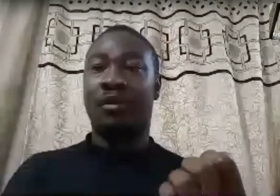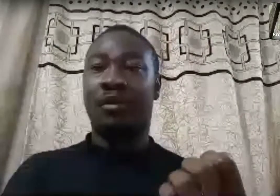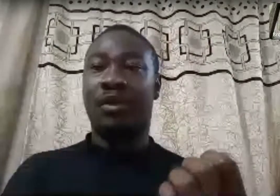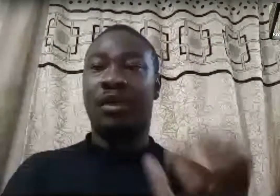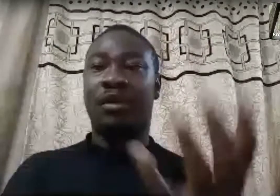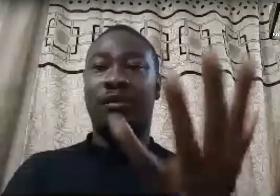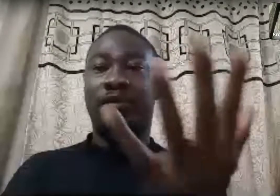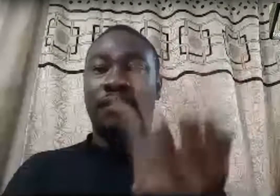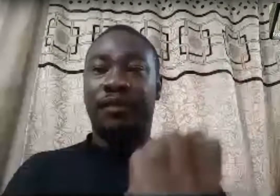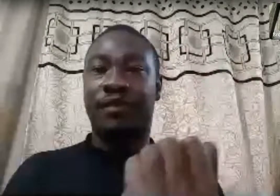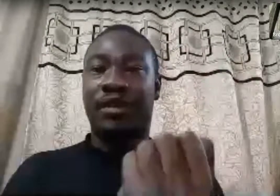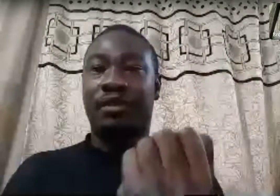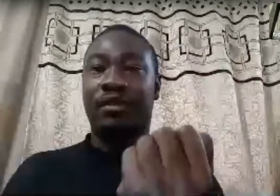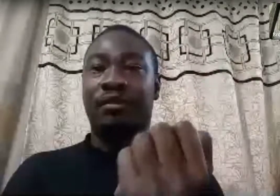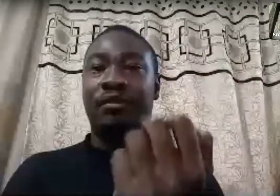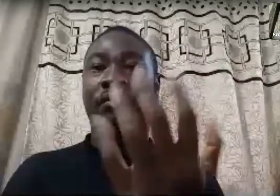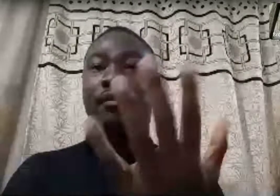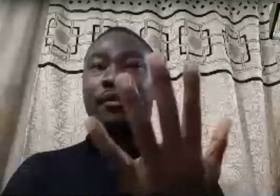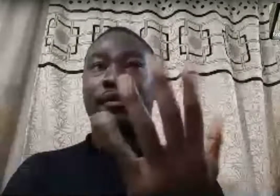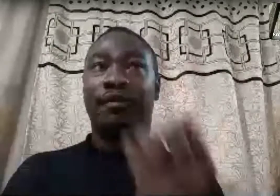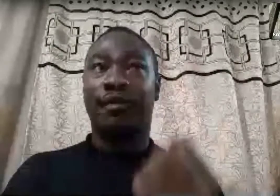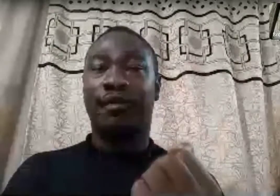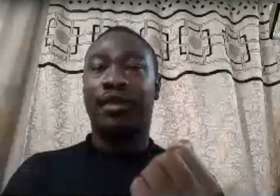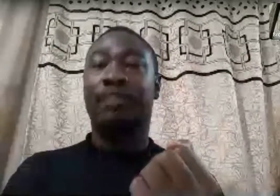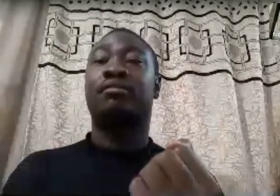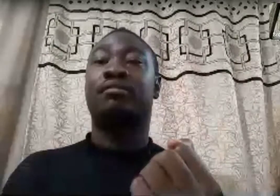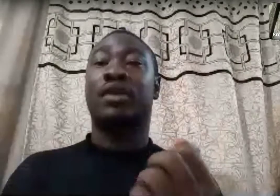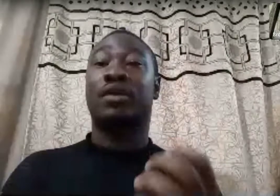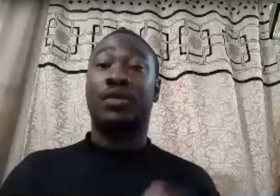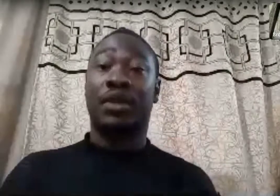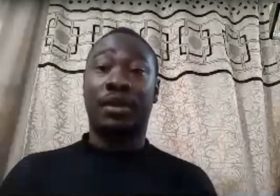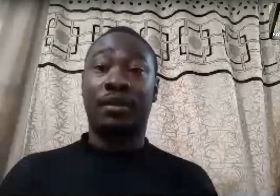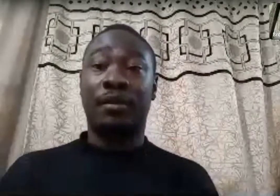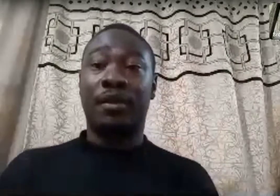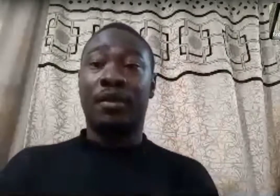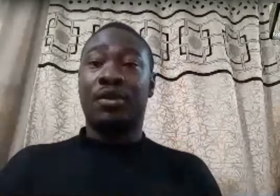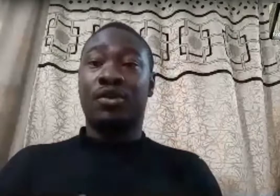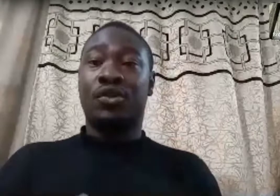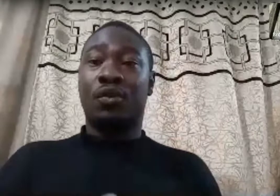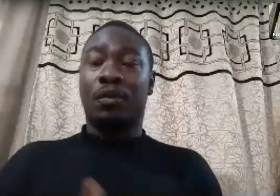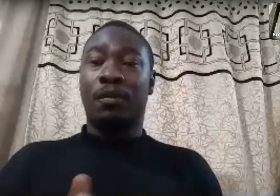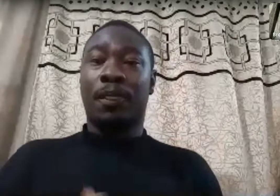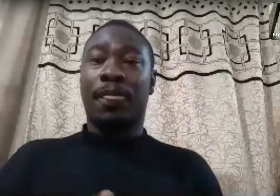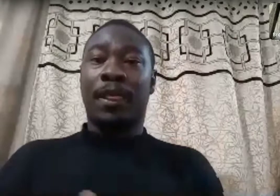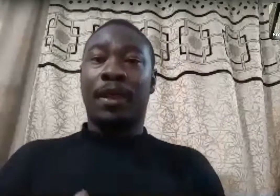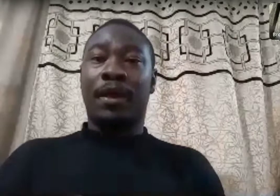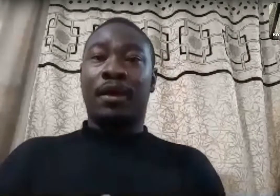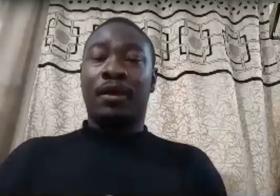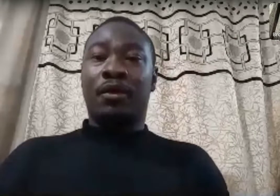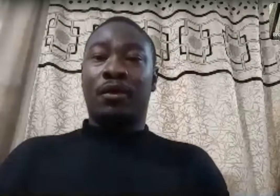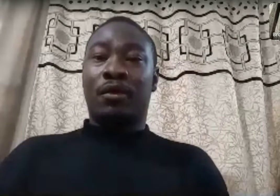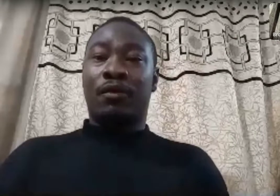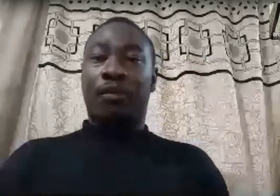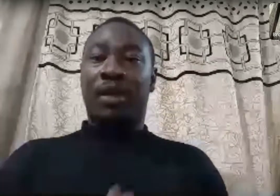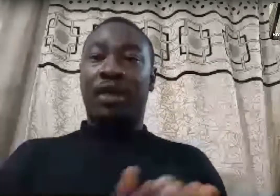15, 15. Are we together? So, from 11 to